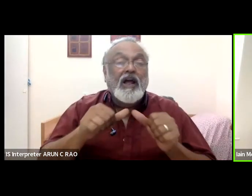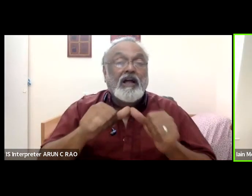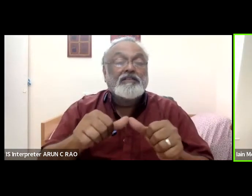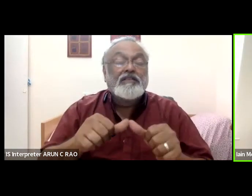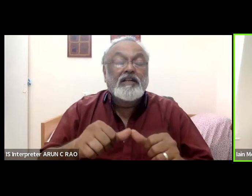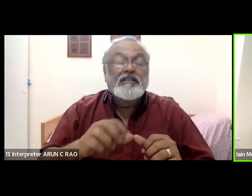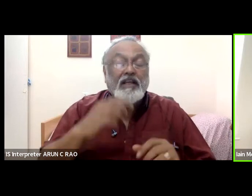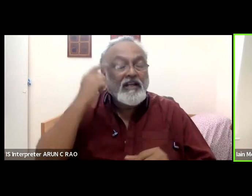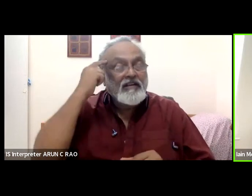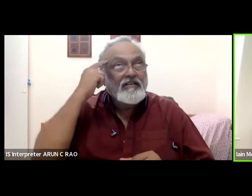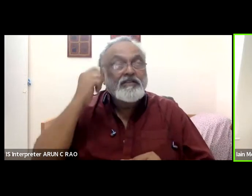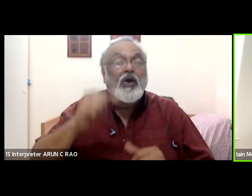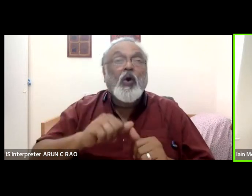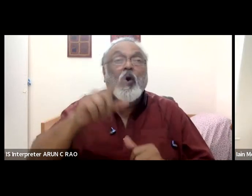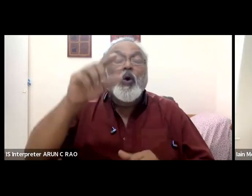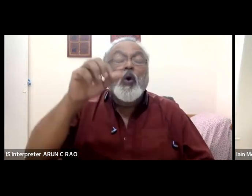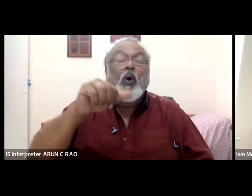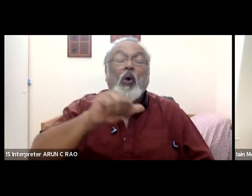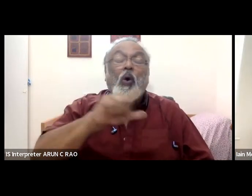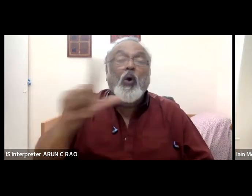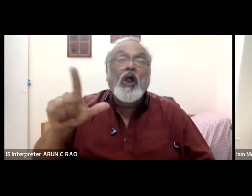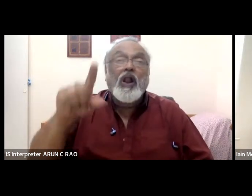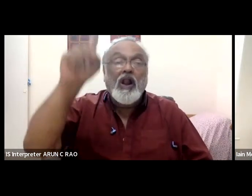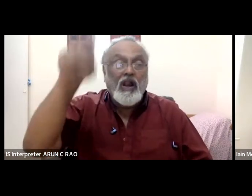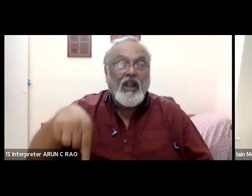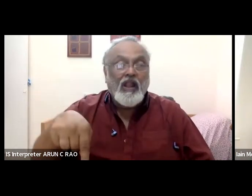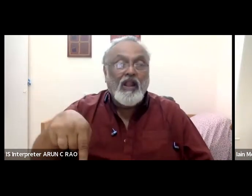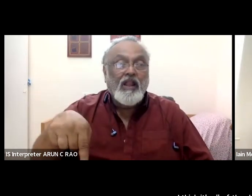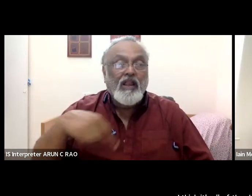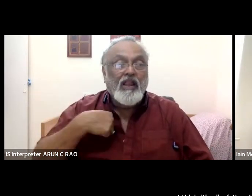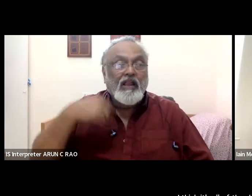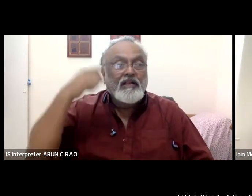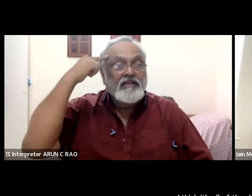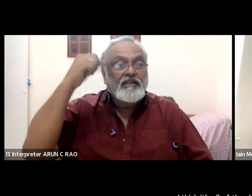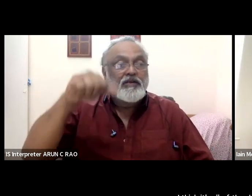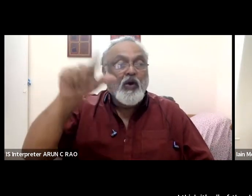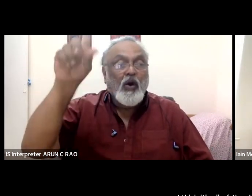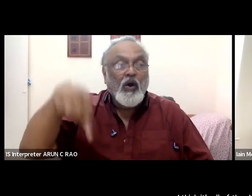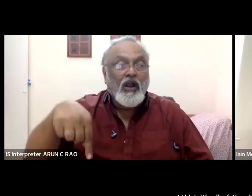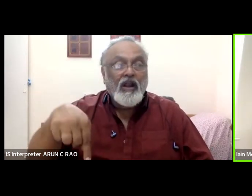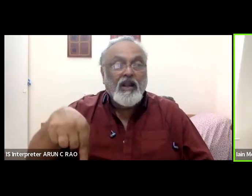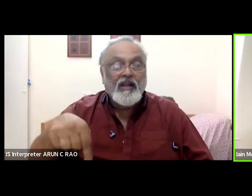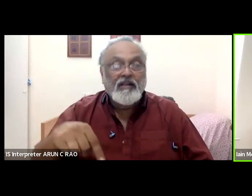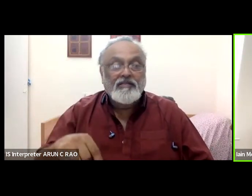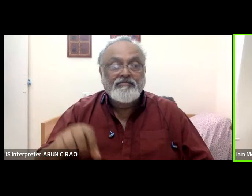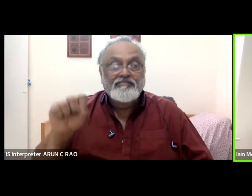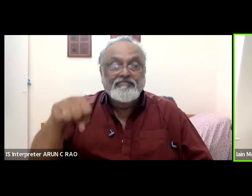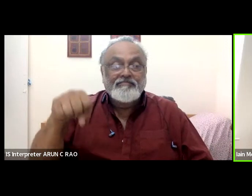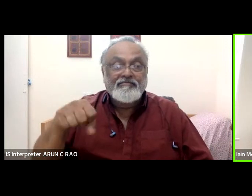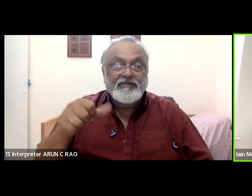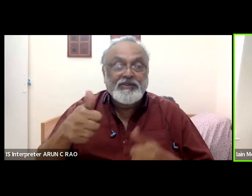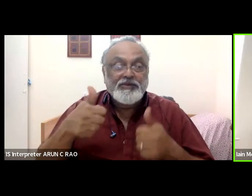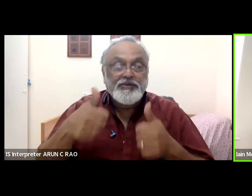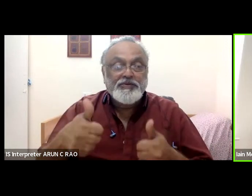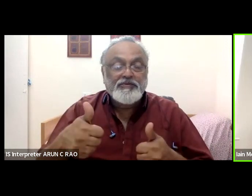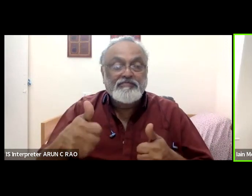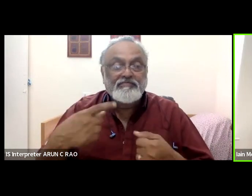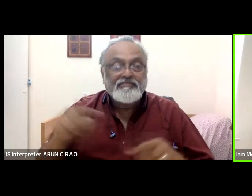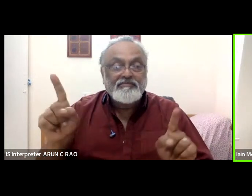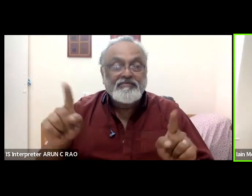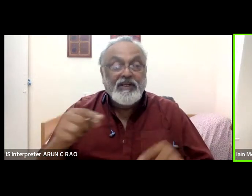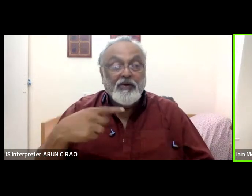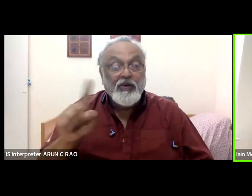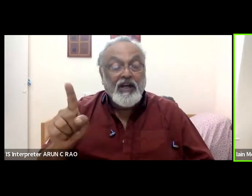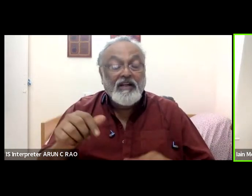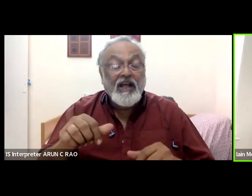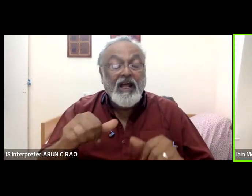of the above. I think it's Article 3, Yes. 4, and yes. Yes, it's all of the above. Testing my own knowledge. So well